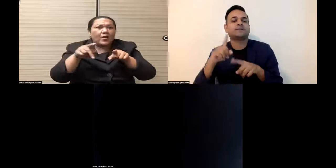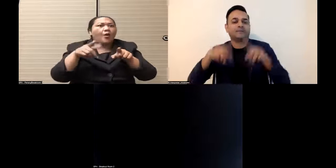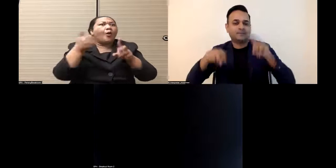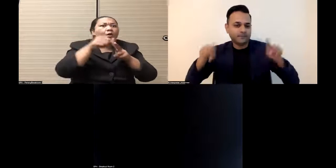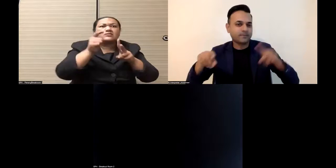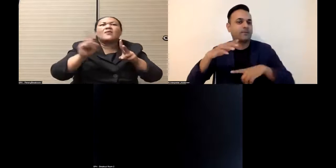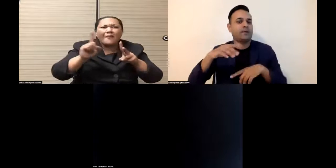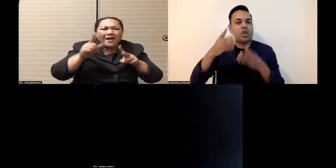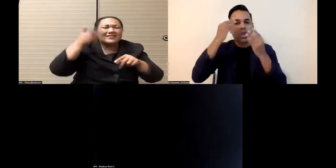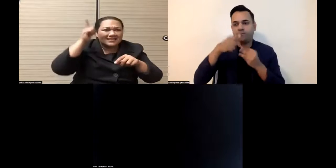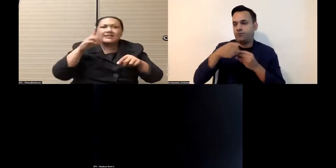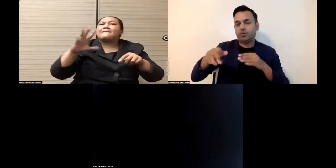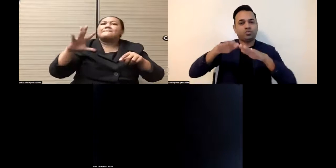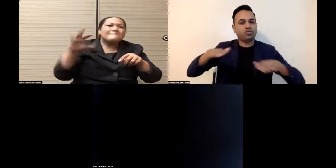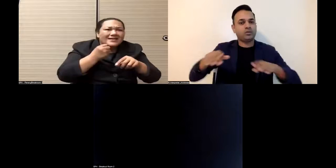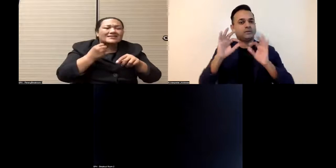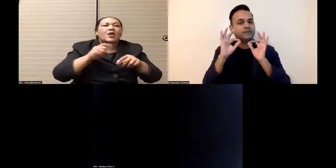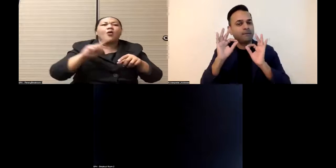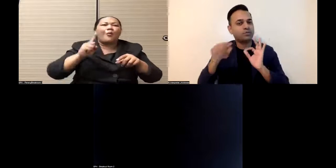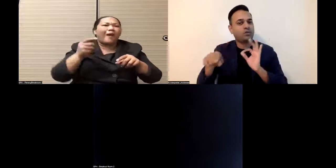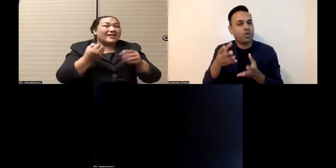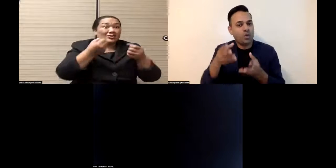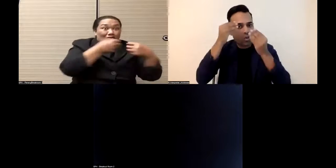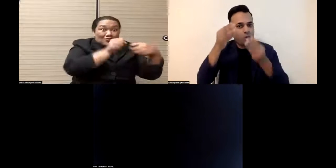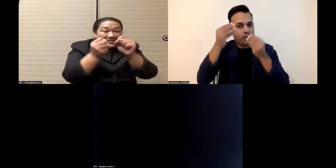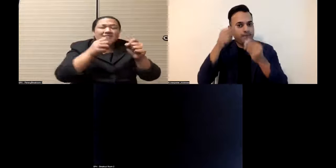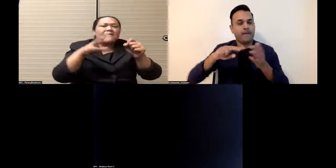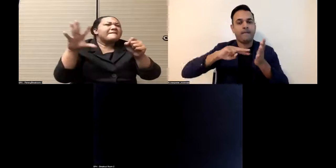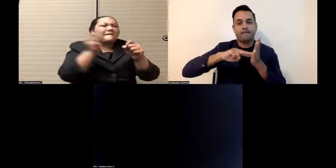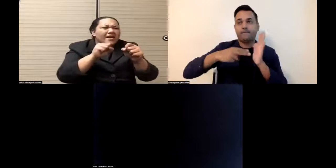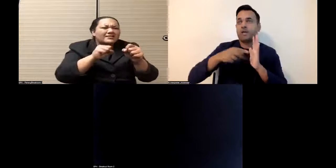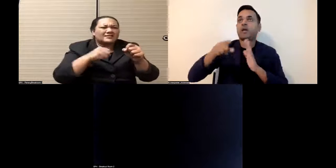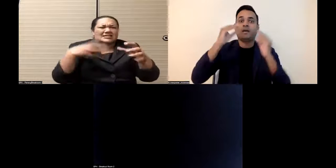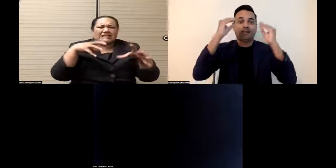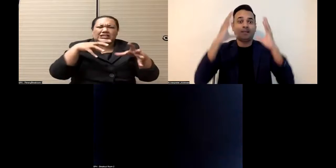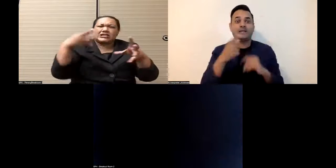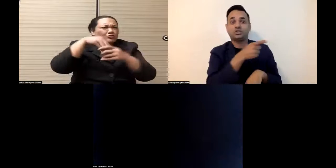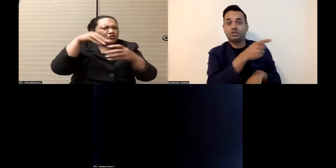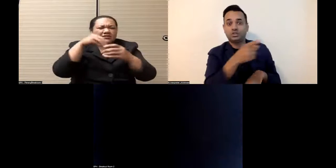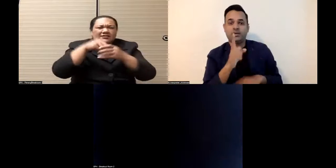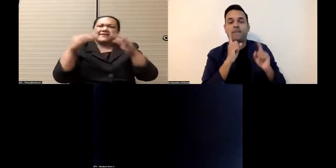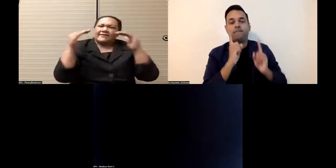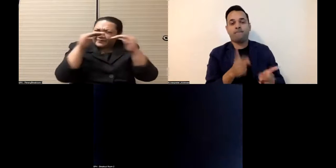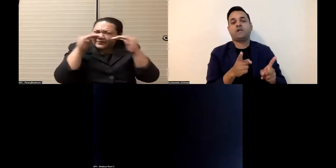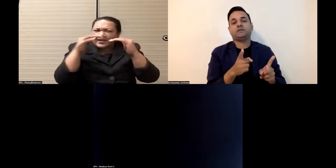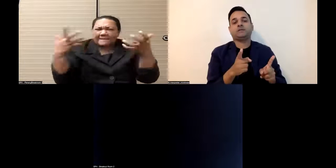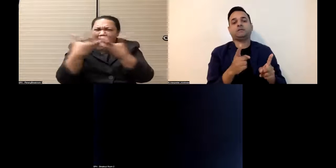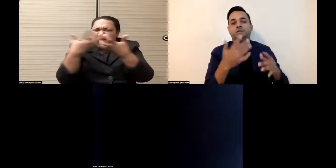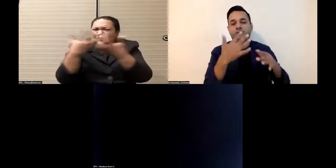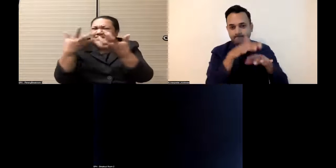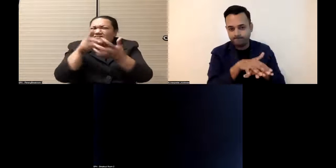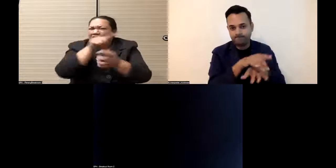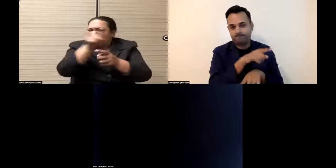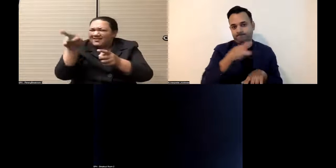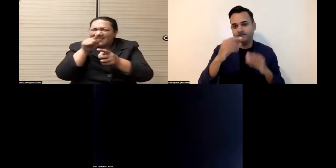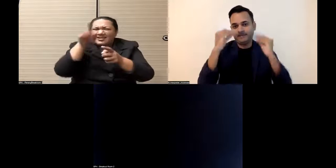all students are benefiting equally from their teaching. For example, inclusive education has been a priority for the